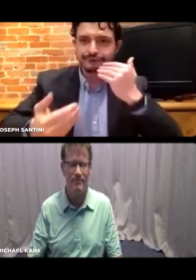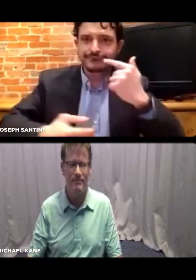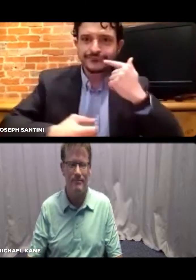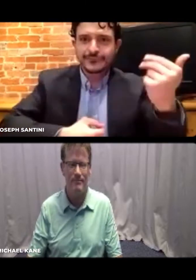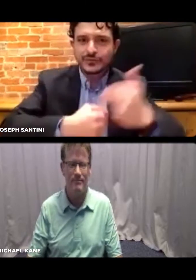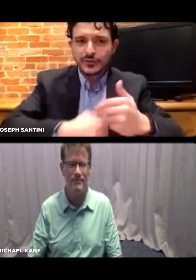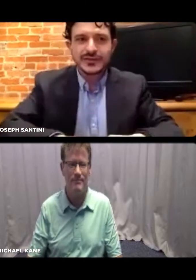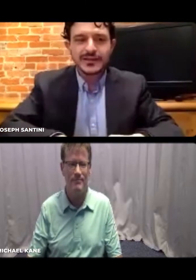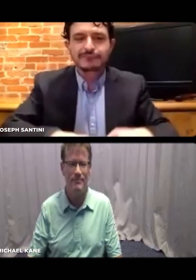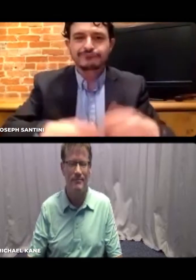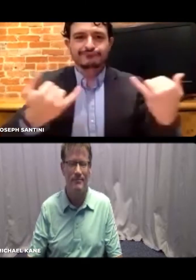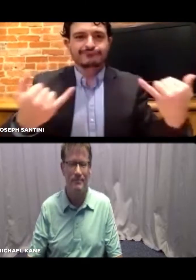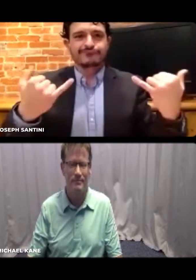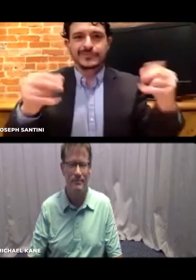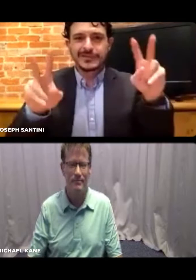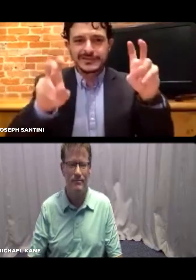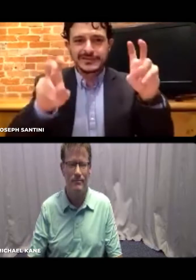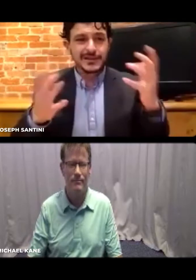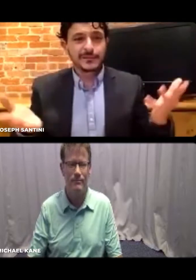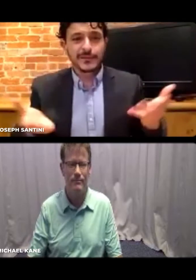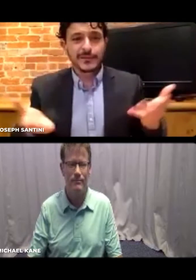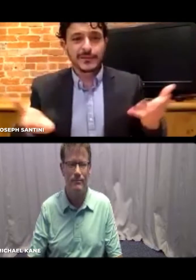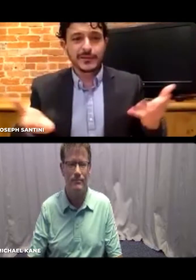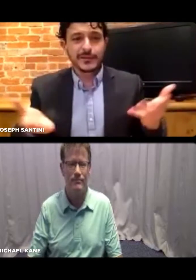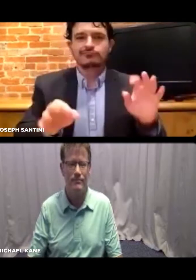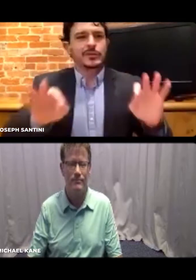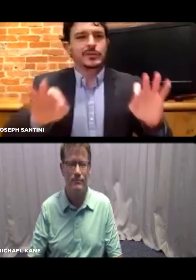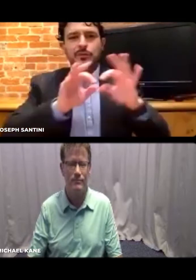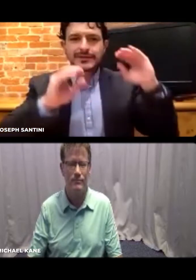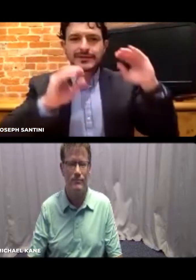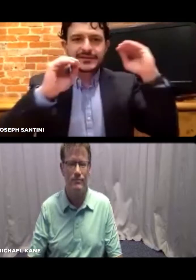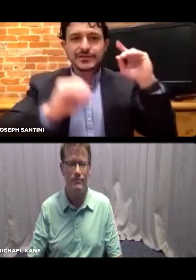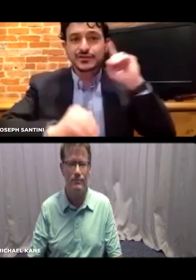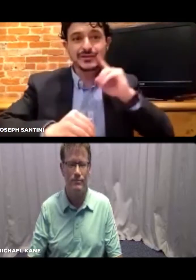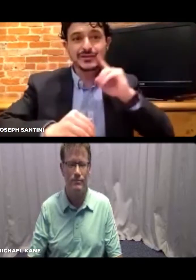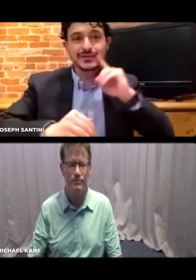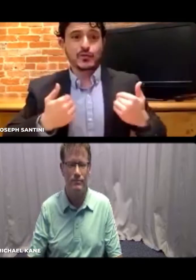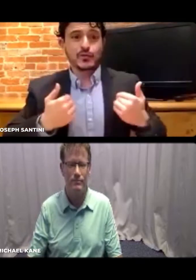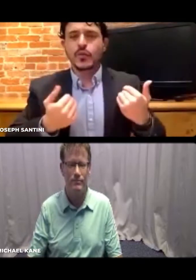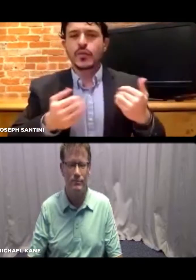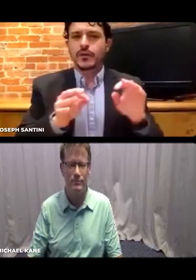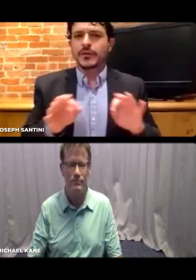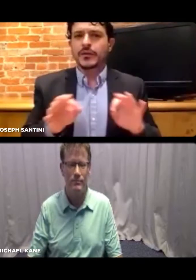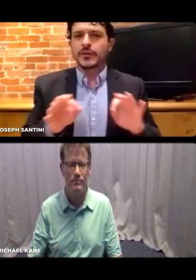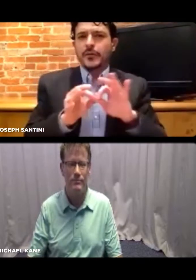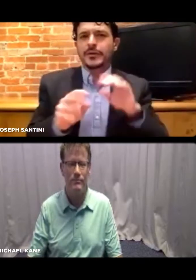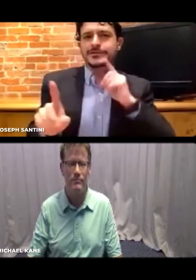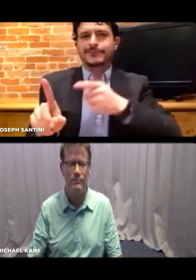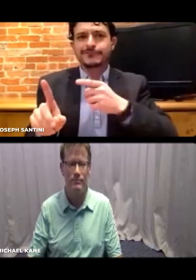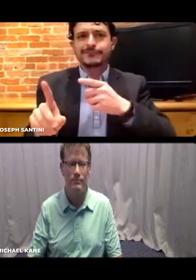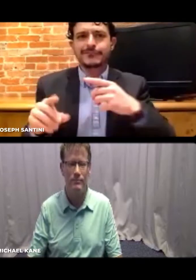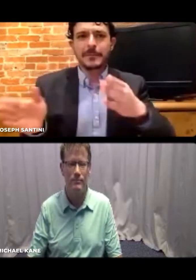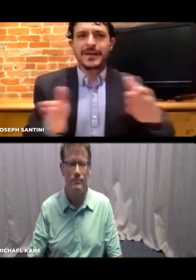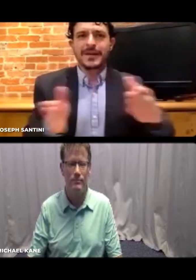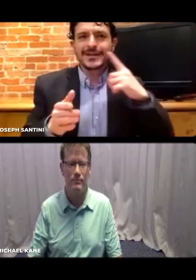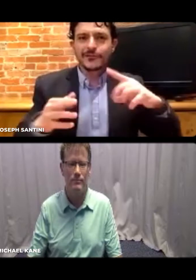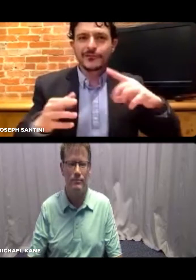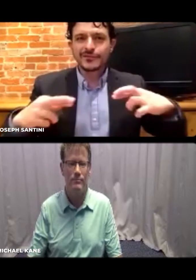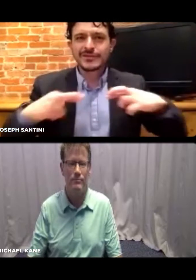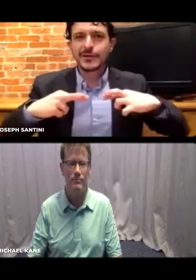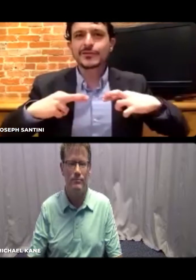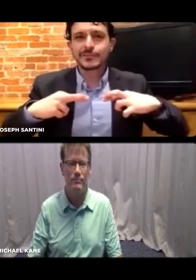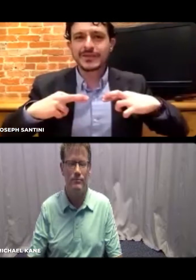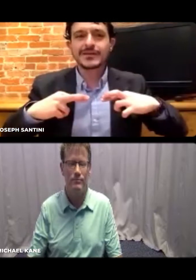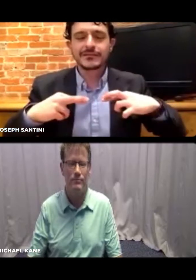room. Thank you all for being here. We are discussing teaching deaf youth the value